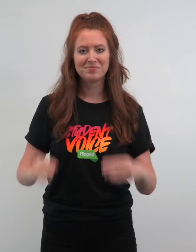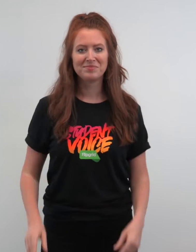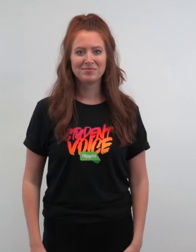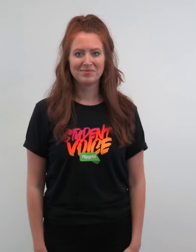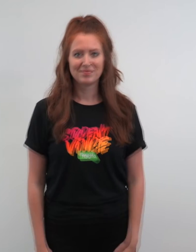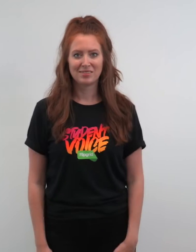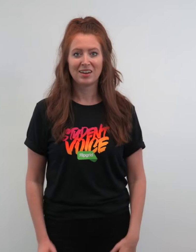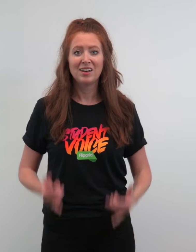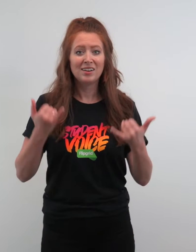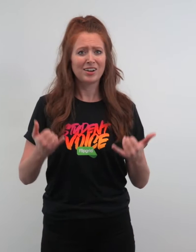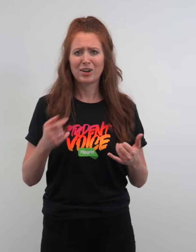instruction.